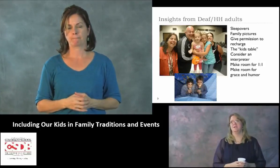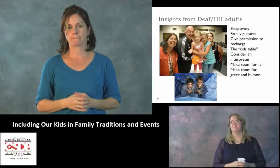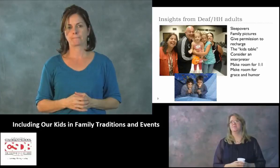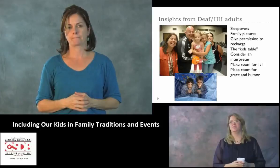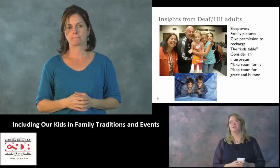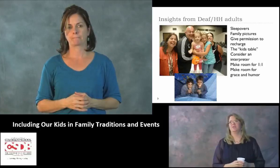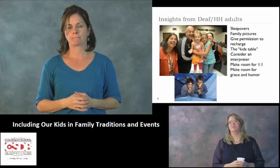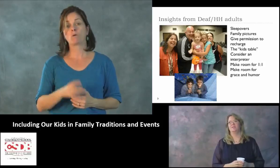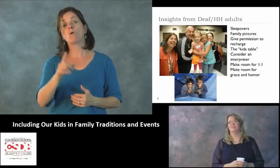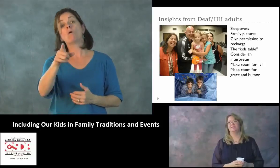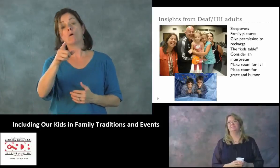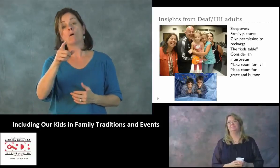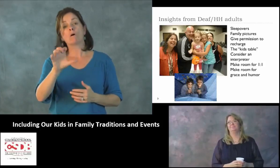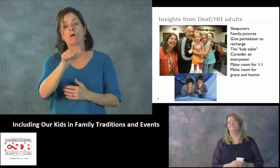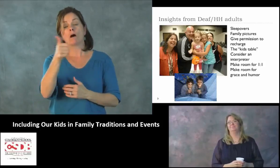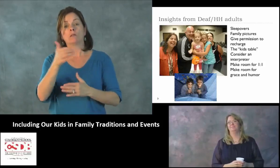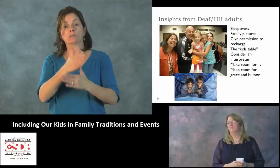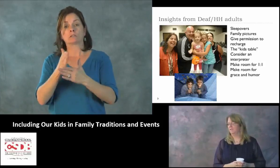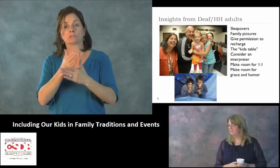but sometimes it's a great choice.